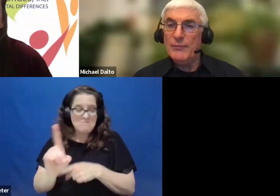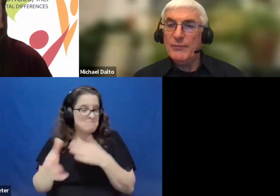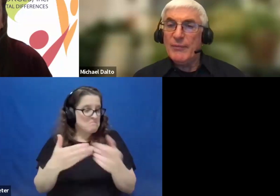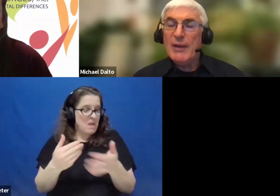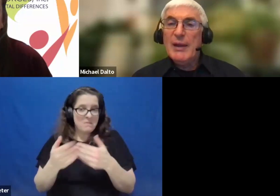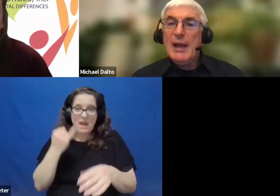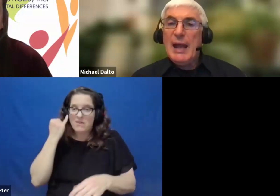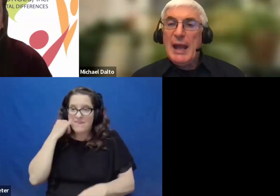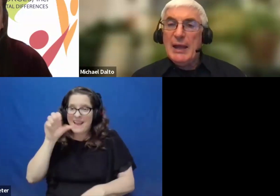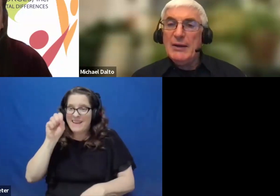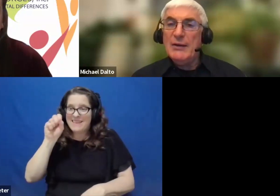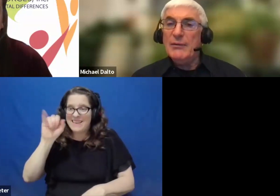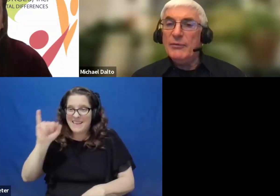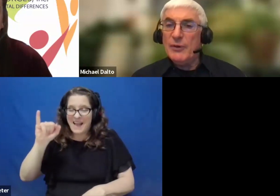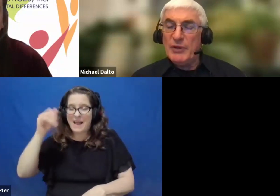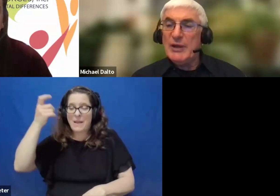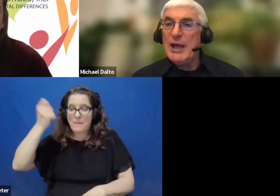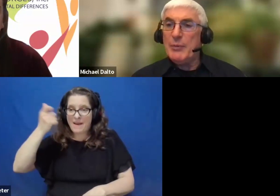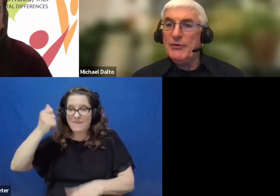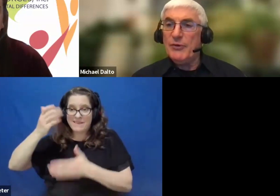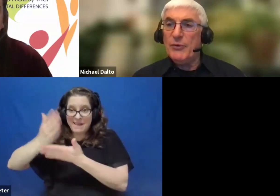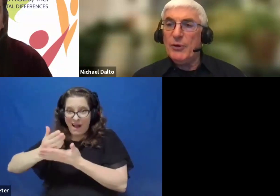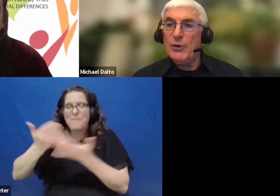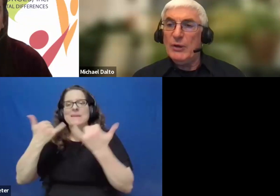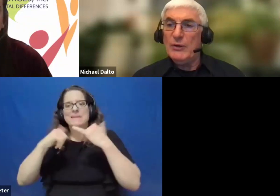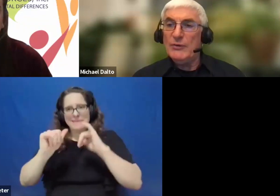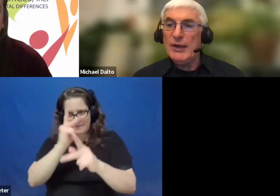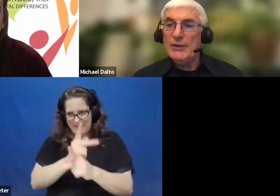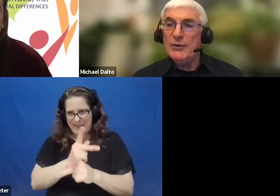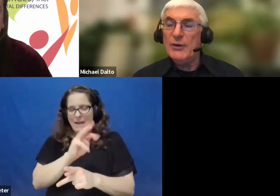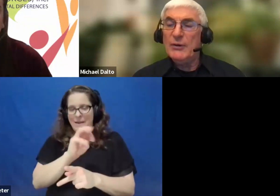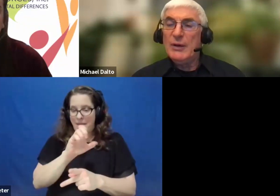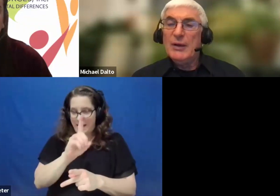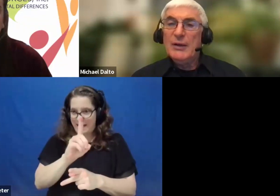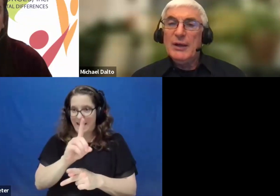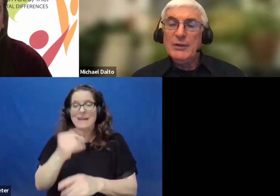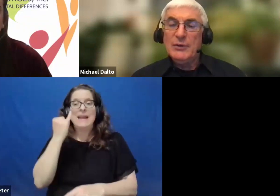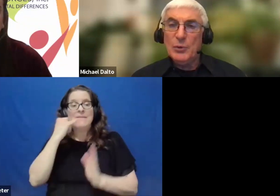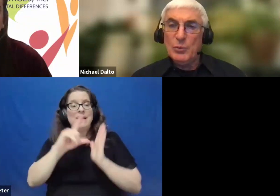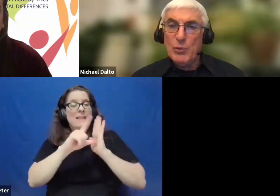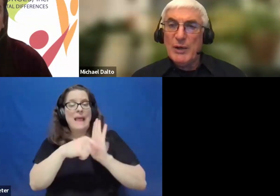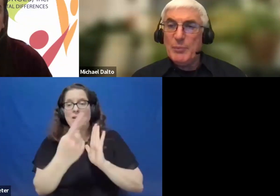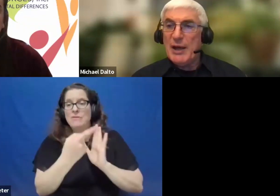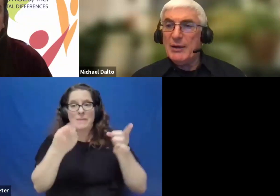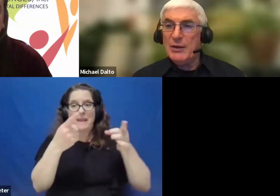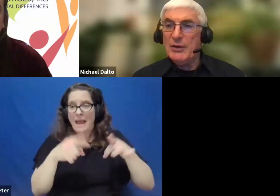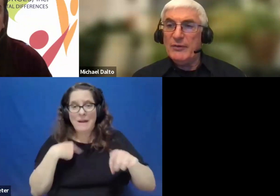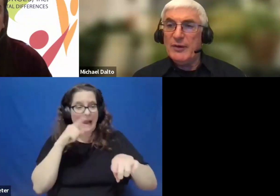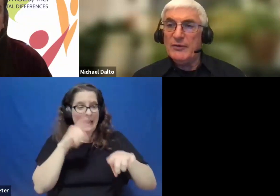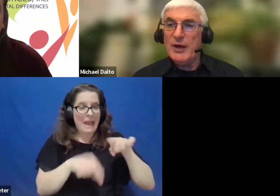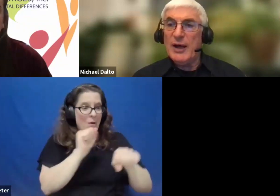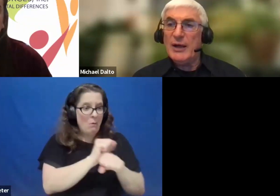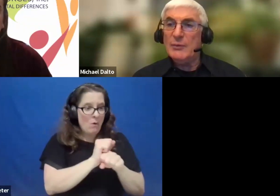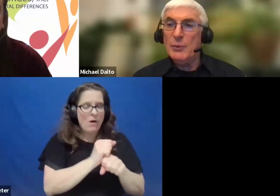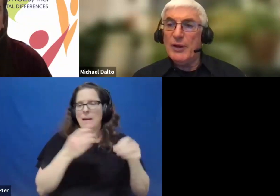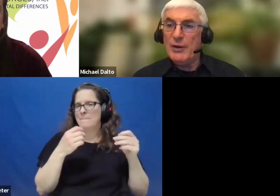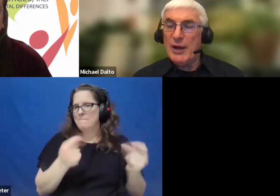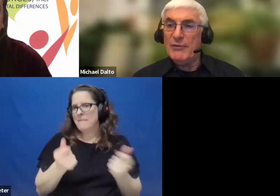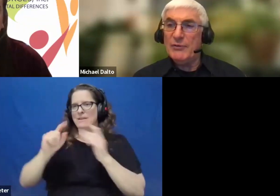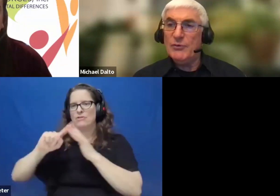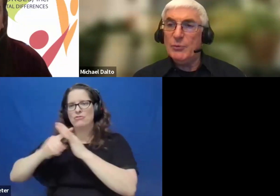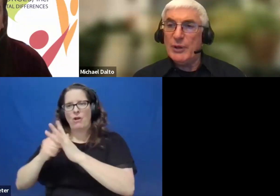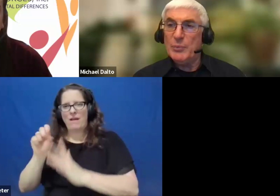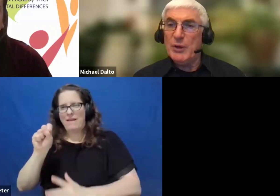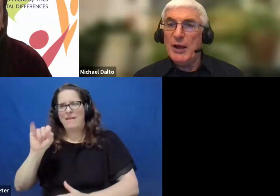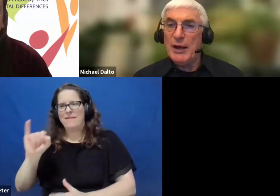zero. And if something happens to their earnings later, they can go right back on SSI without